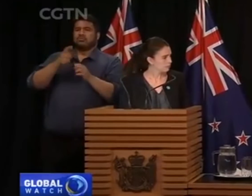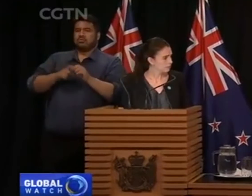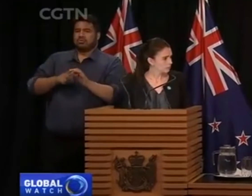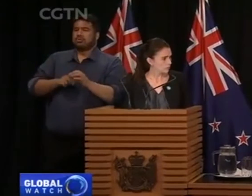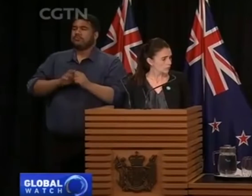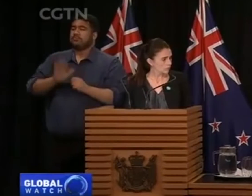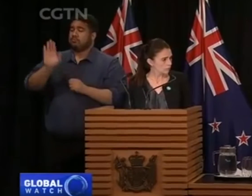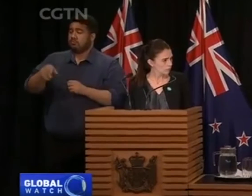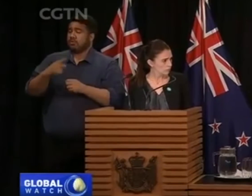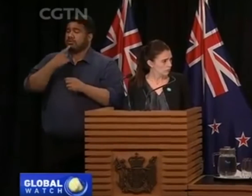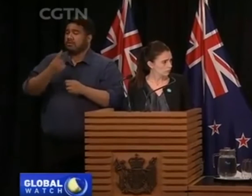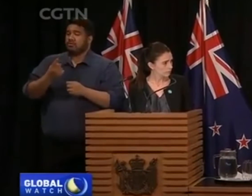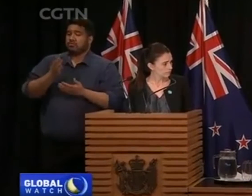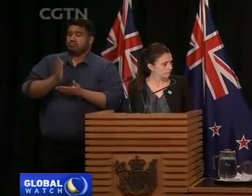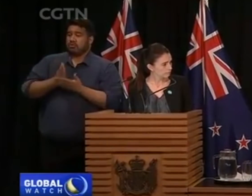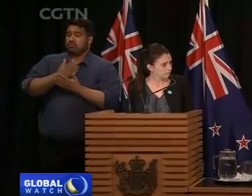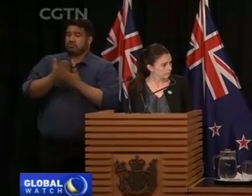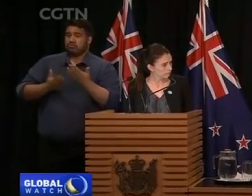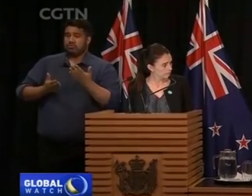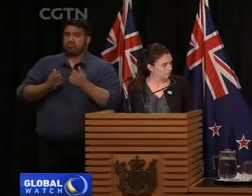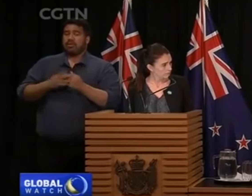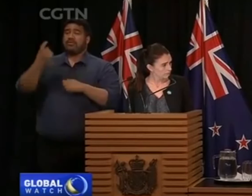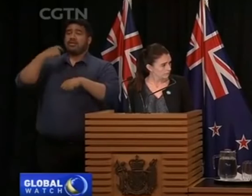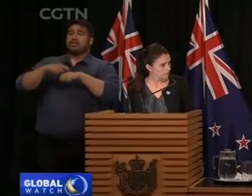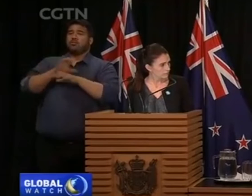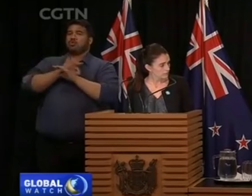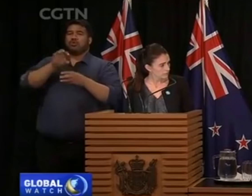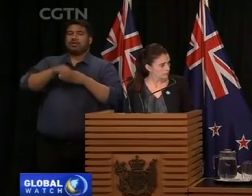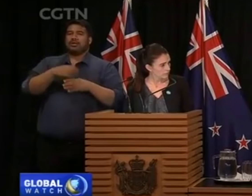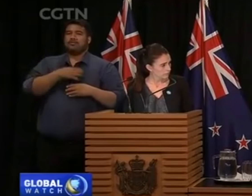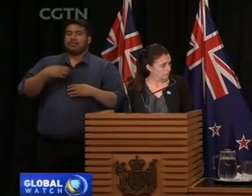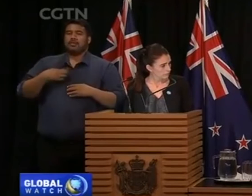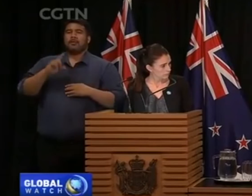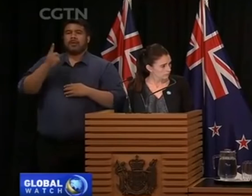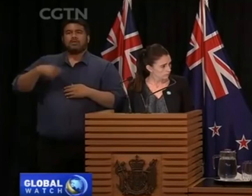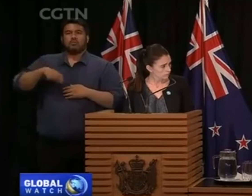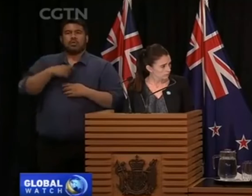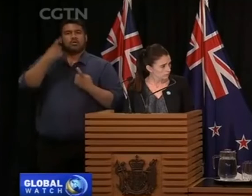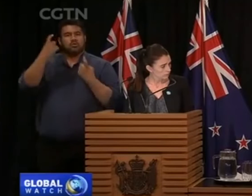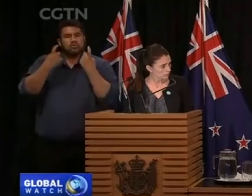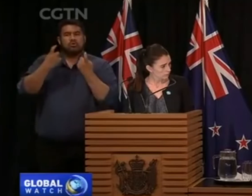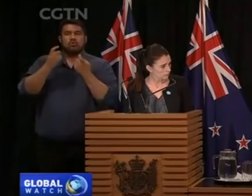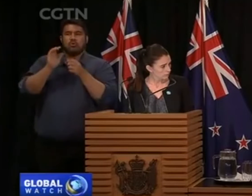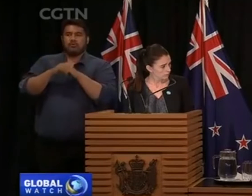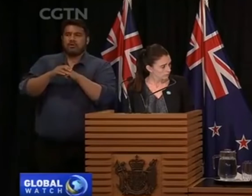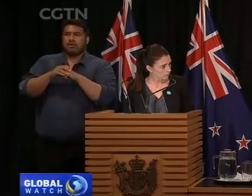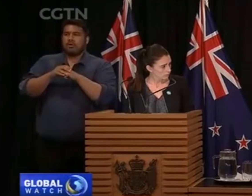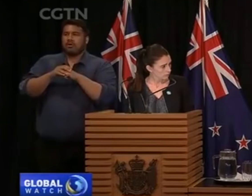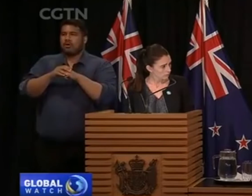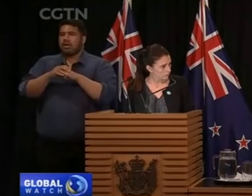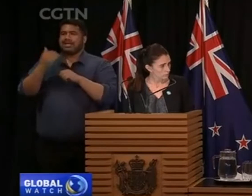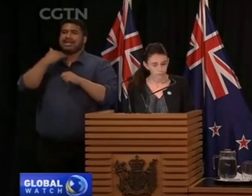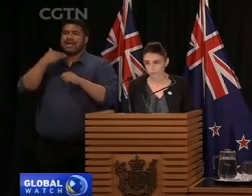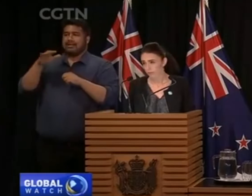Reality is we were at the time not in government and seriously concerned about the access of the